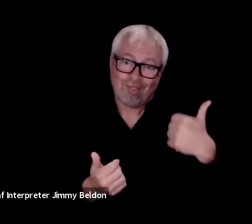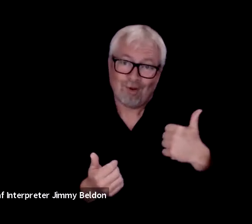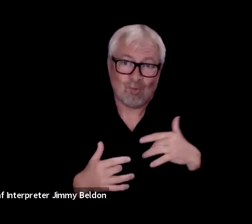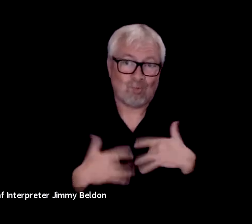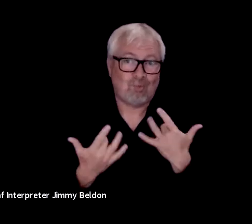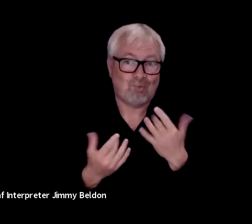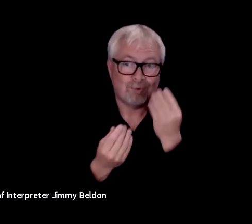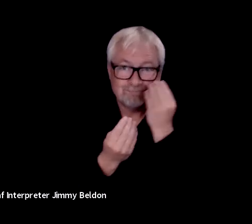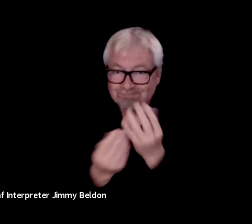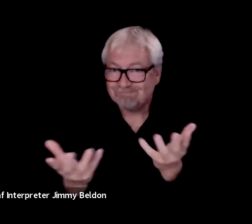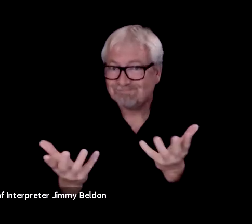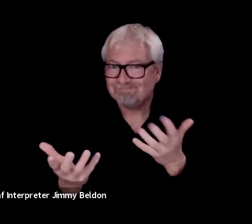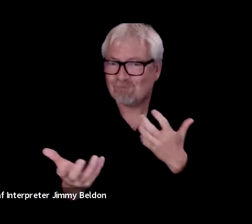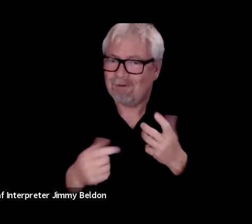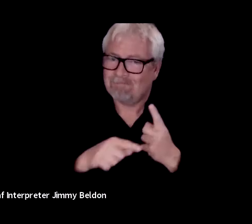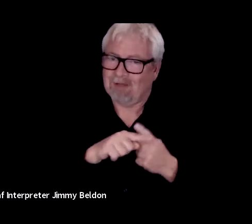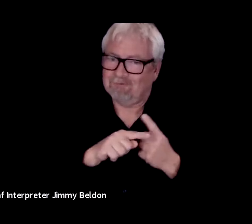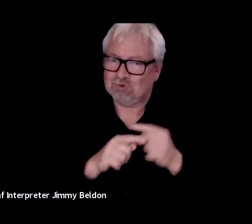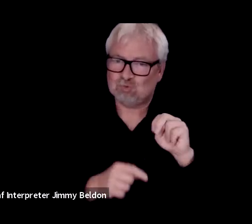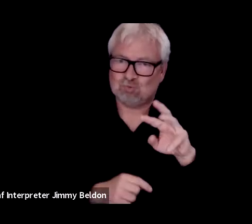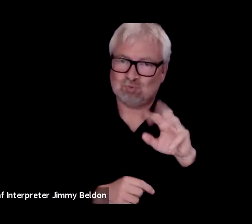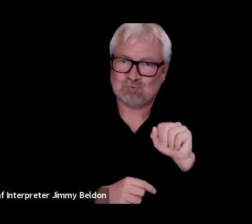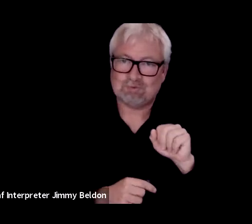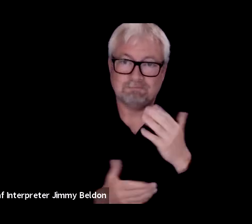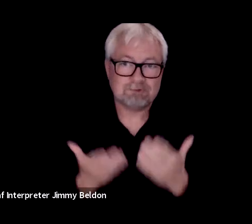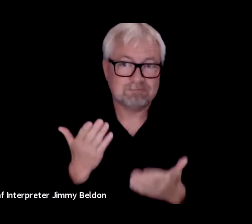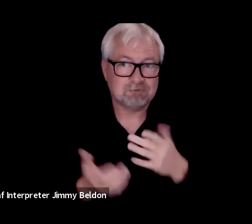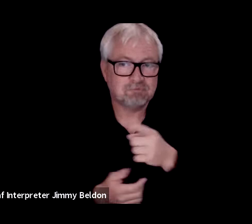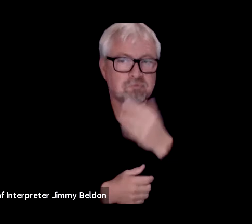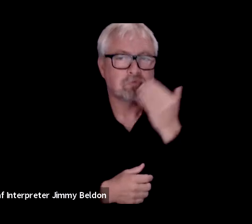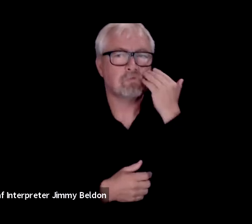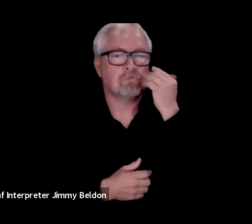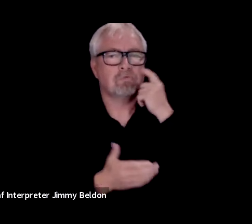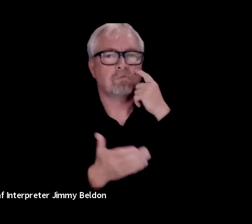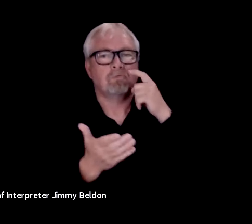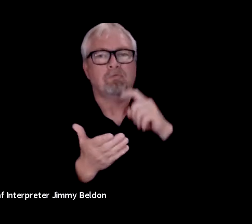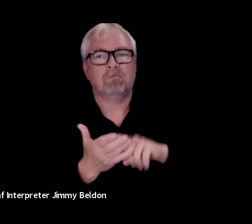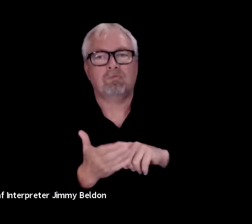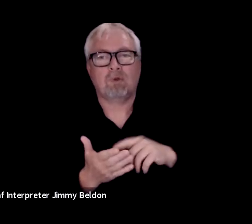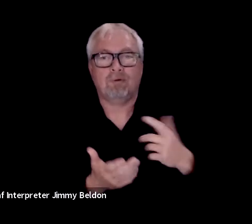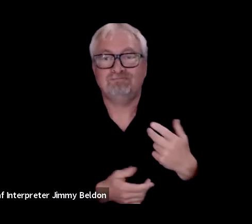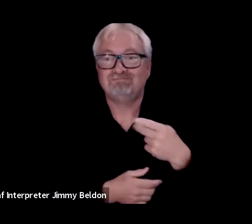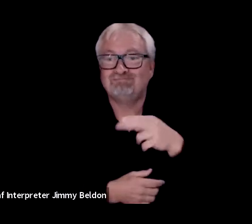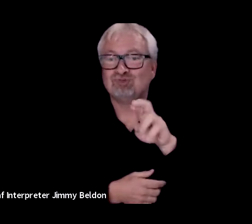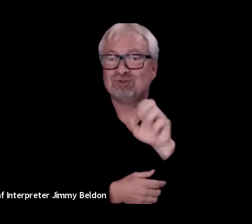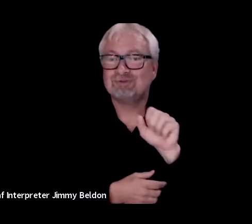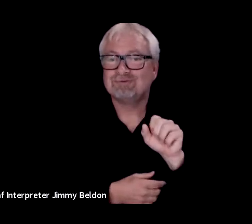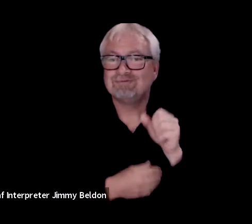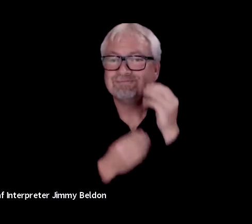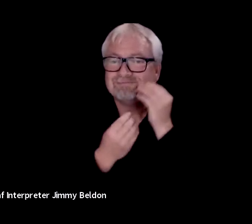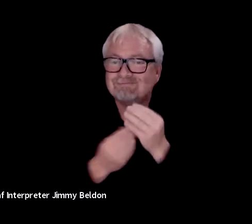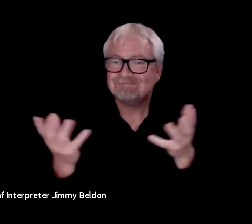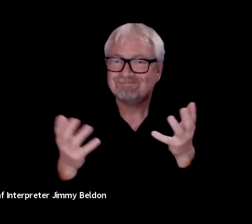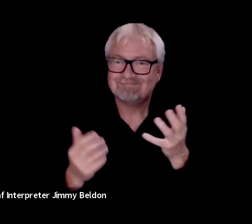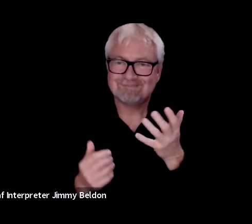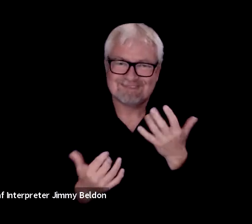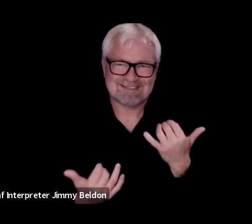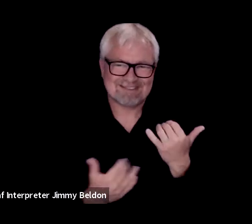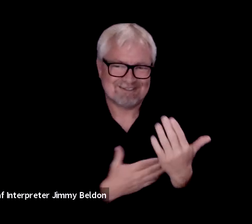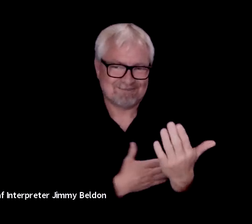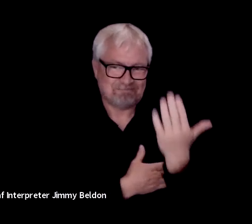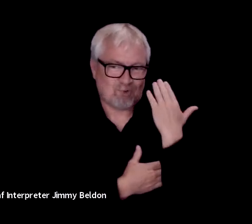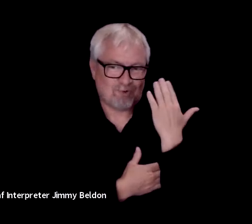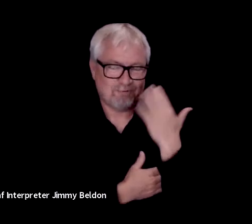probably seen already the press release we put out earlier in the day announcing a new phone-based application